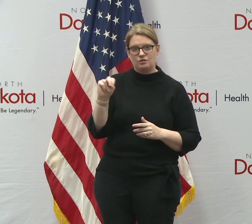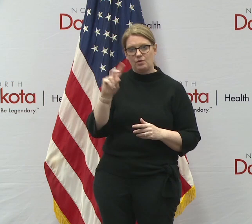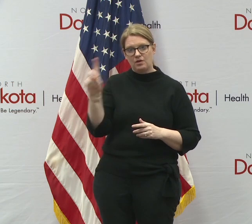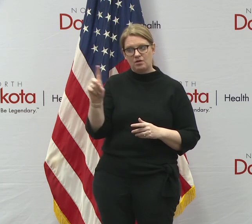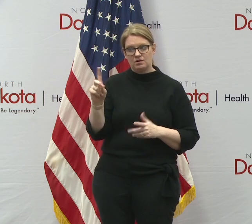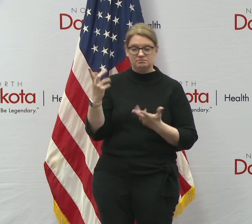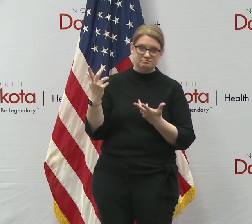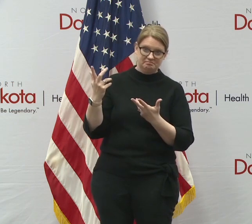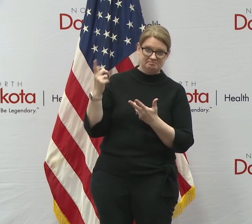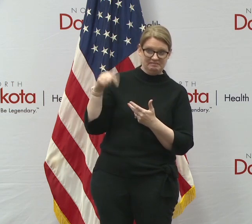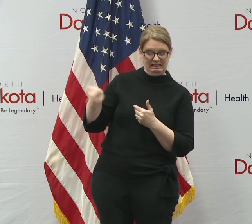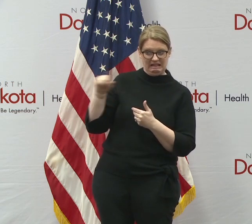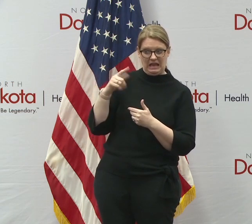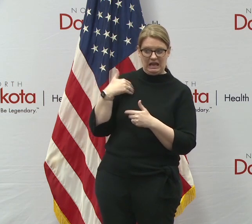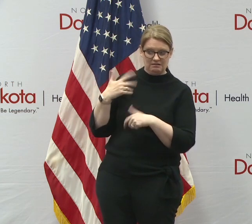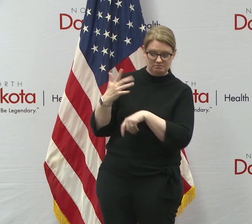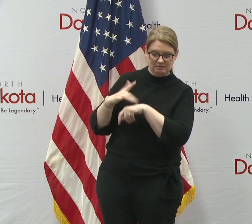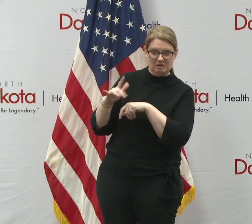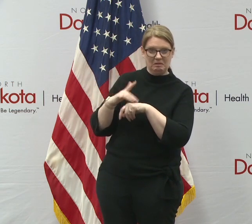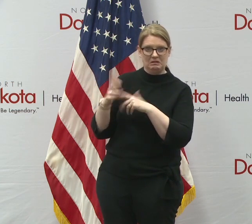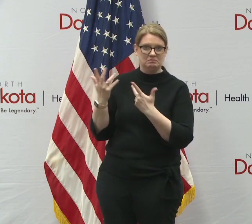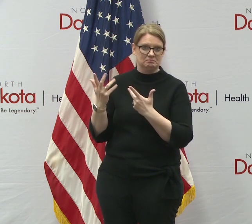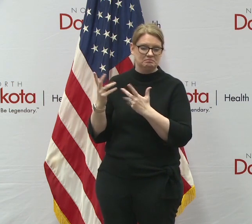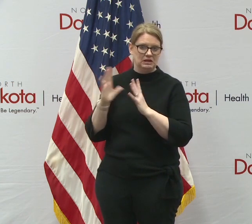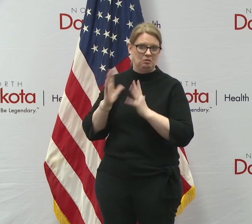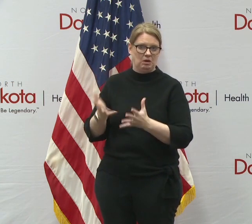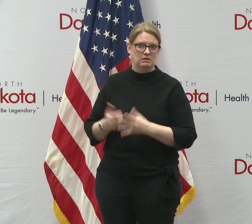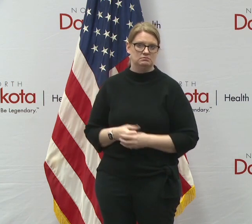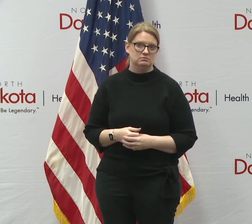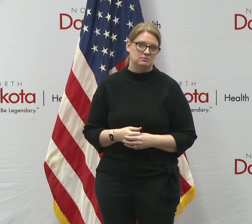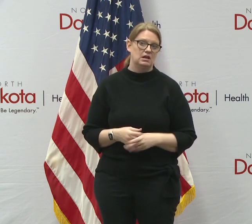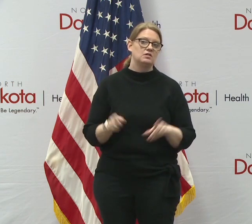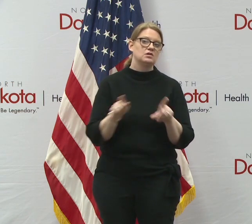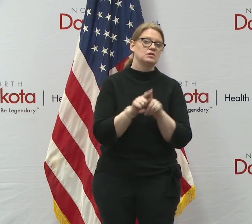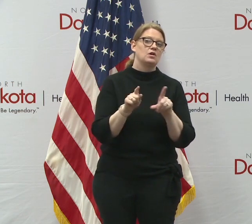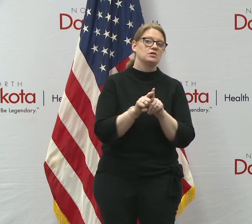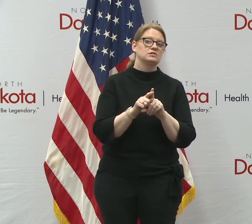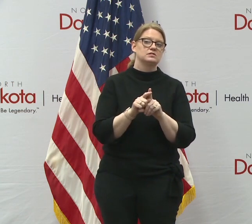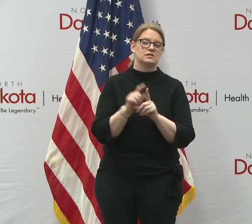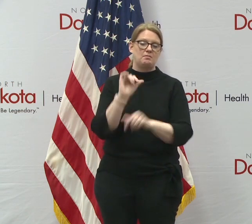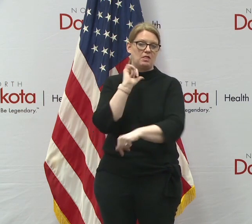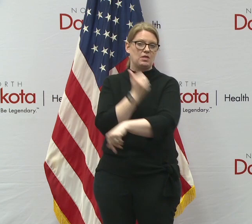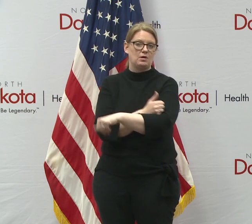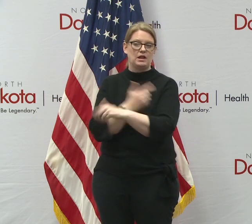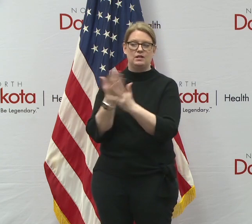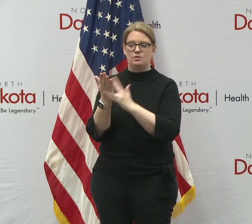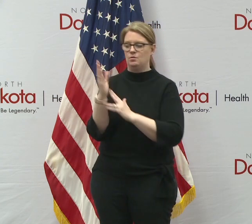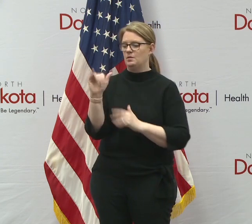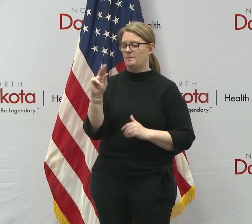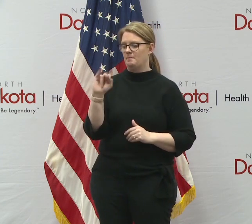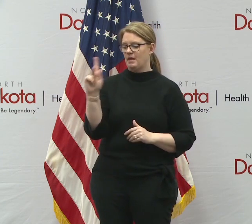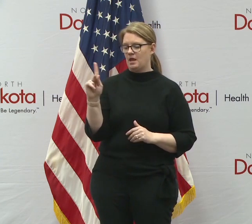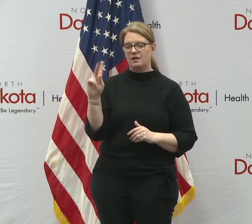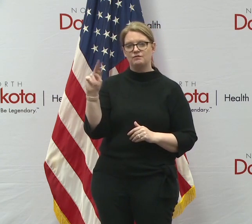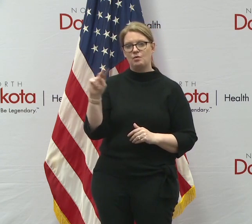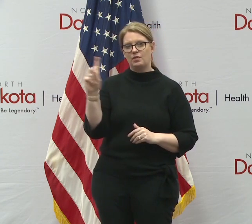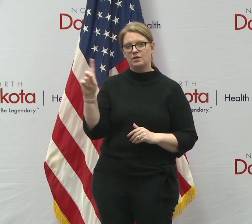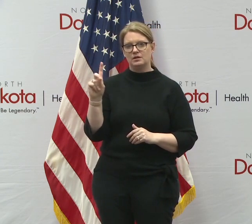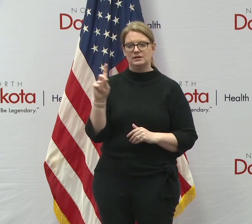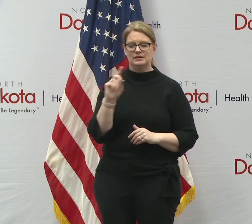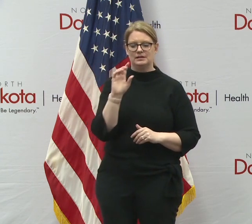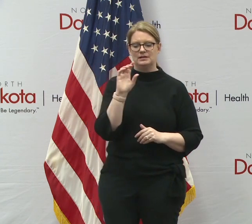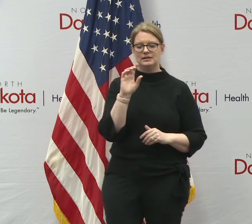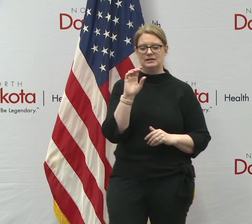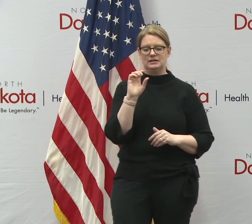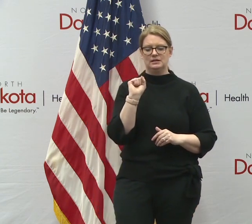extra capacity, that would be great. And there is some existing authority for the Bank of North Dakota through what